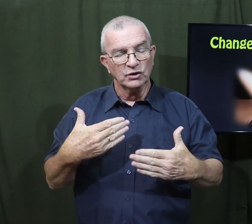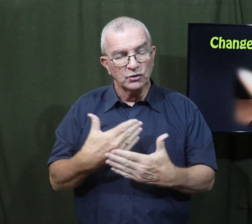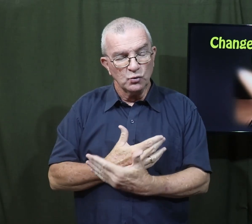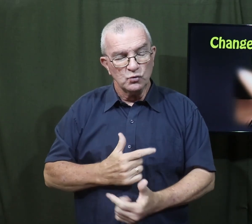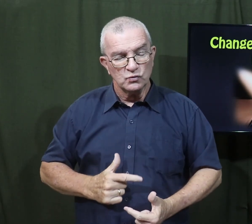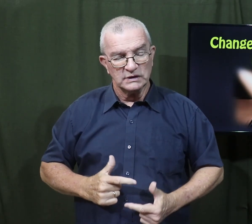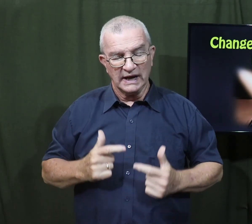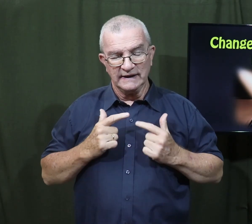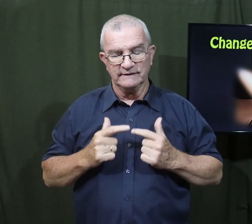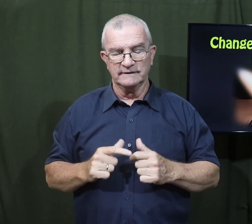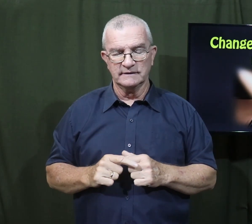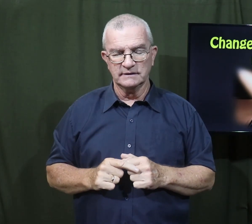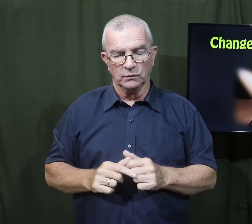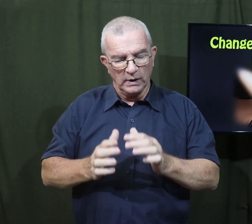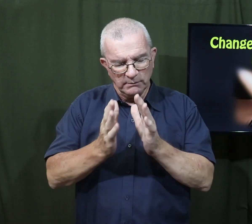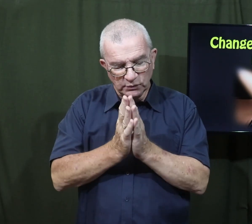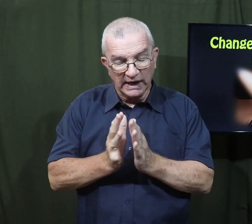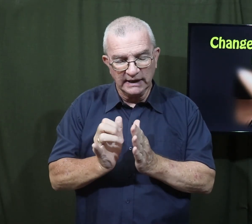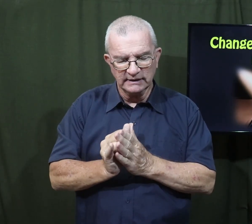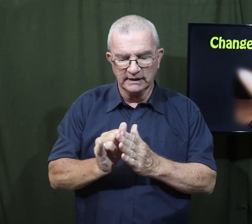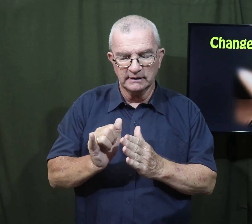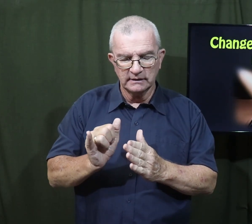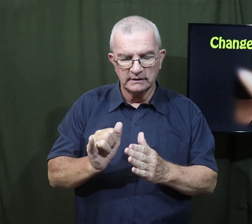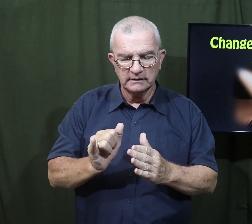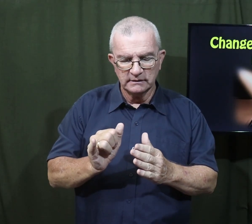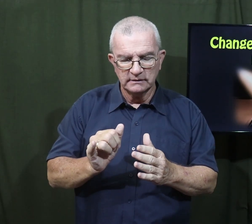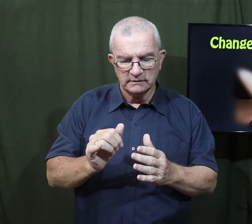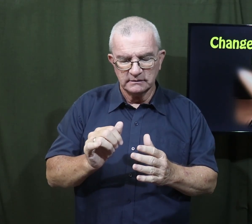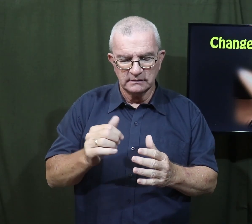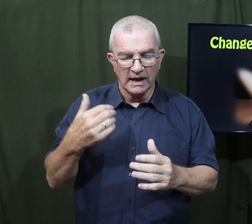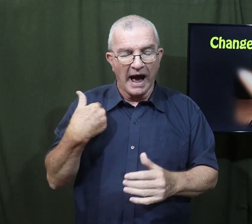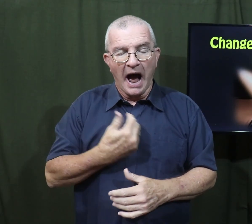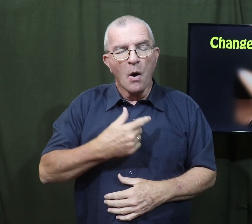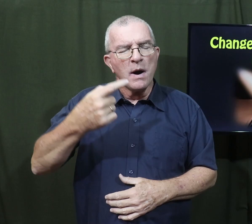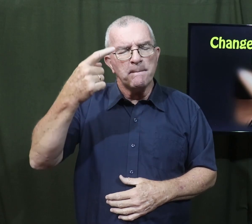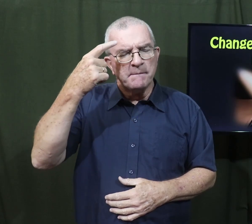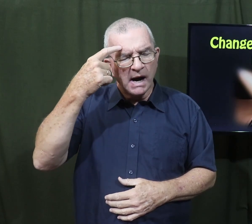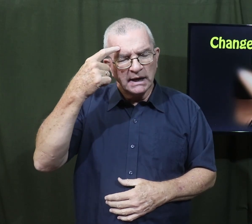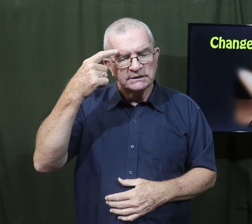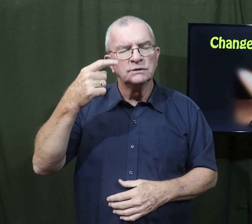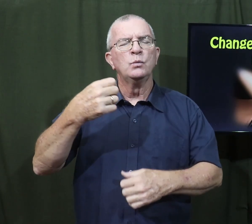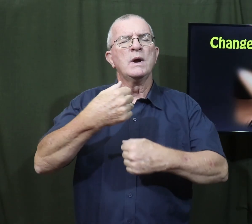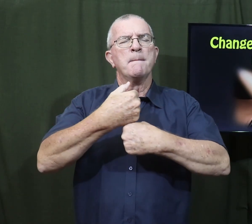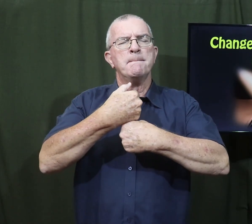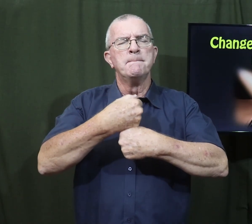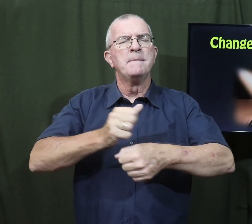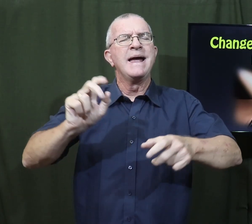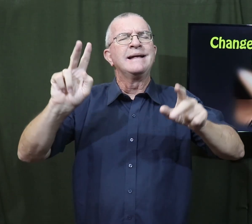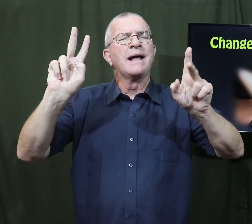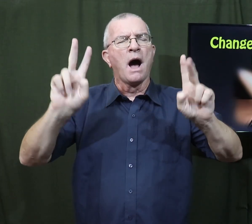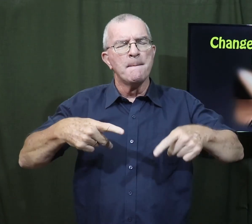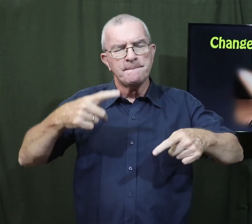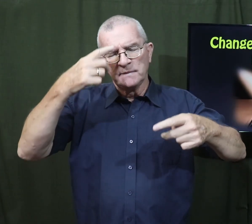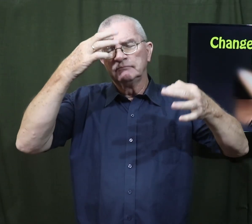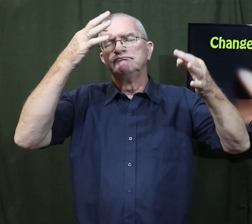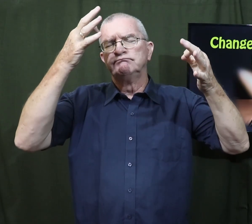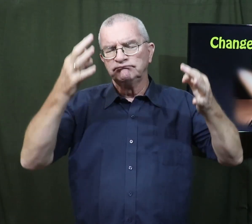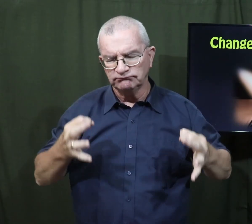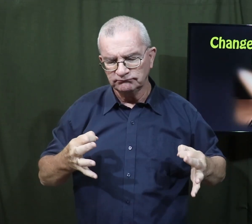heart, a new life. We pray that our minds would be made